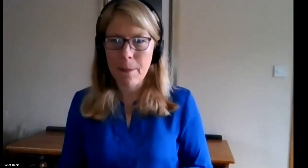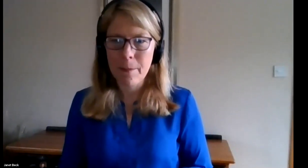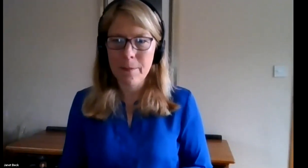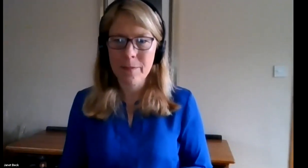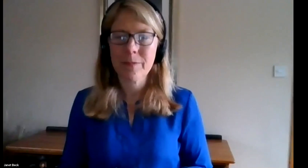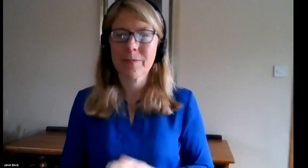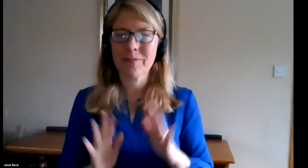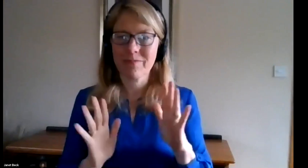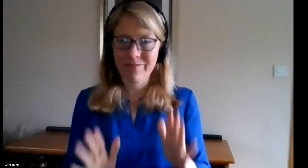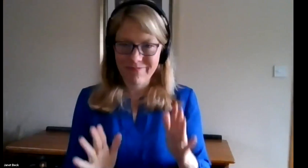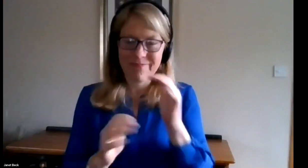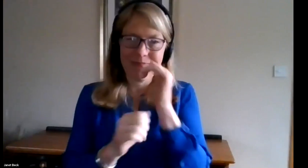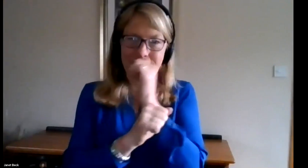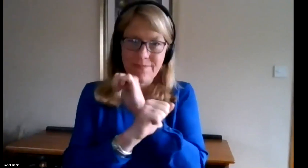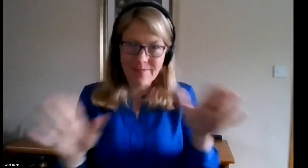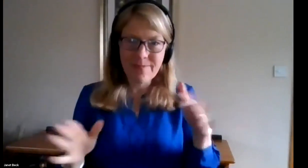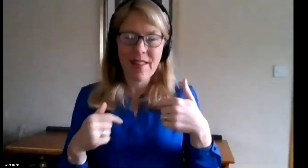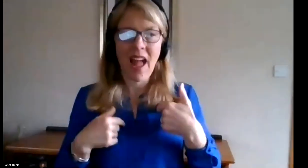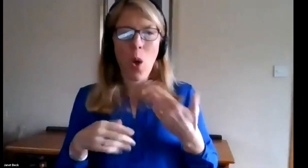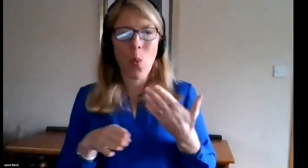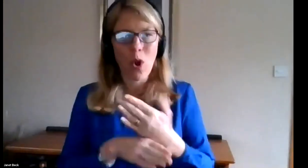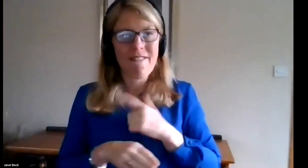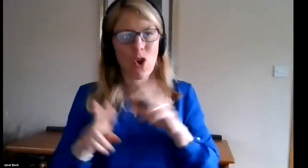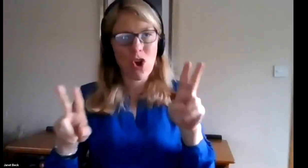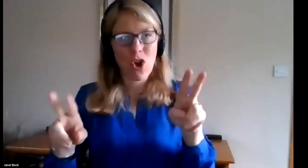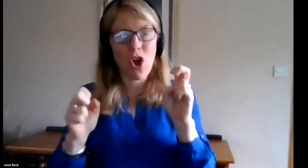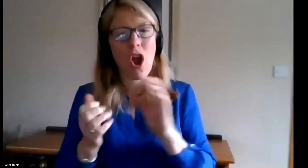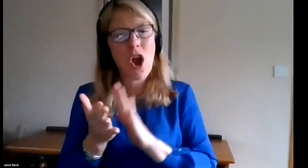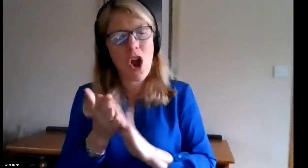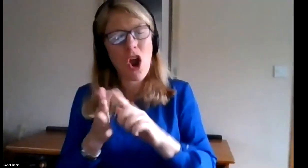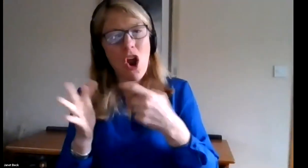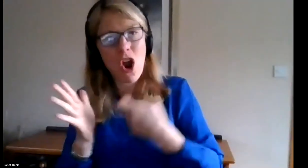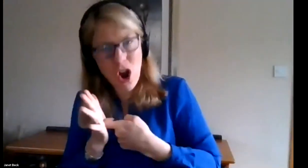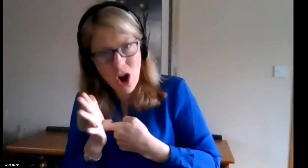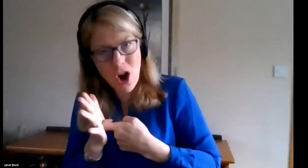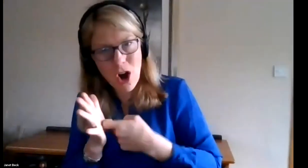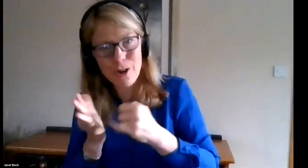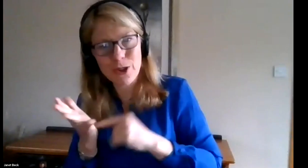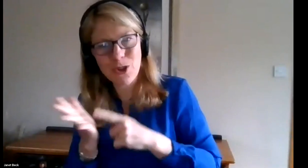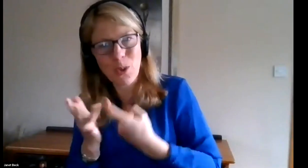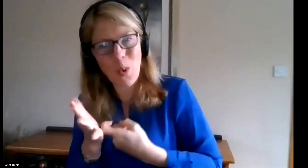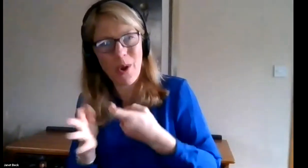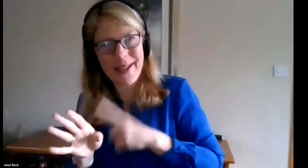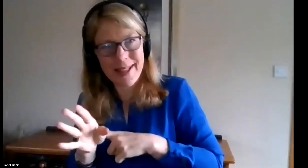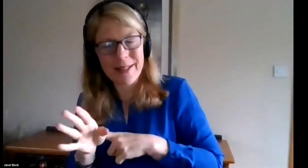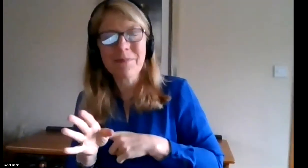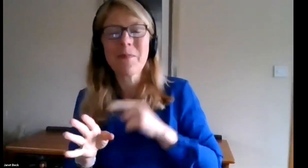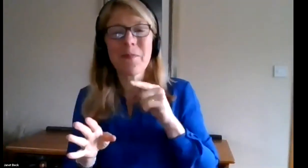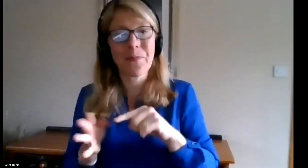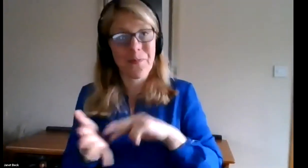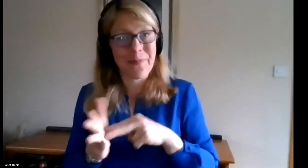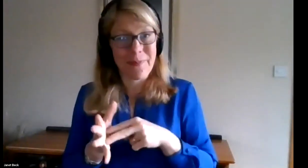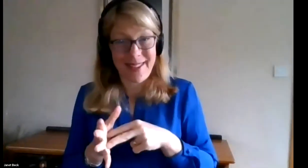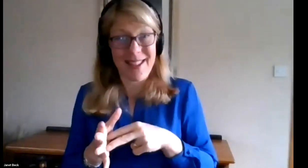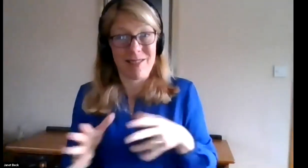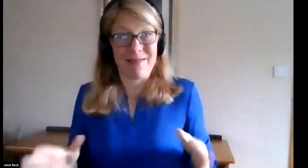work for Her Story, which is an organisation that promotes the achievements of women that have been lost to history. So whenever I came to